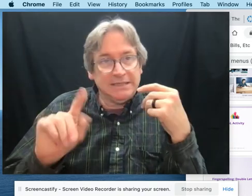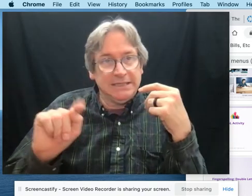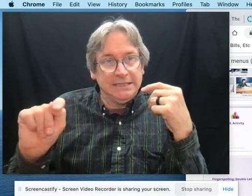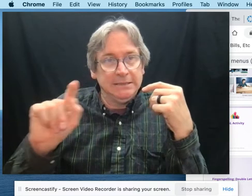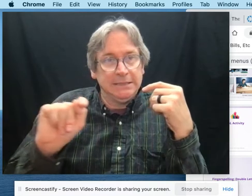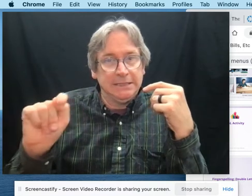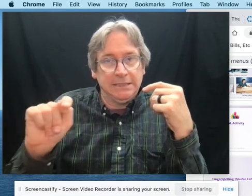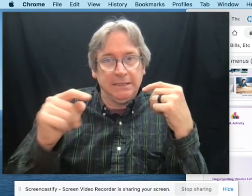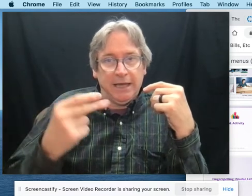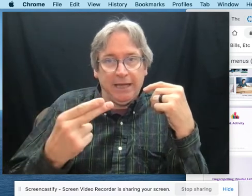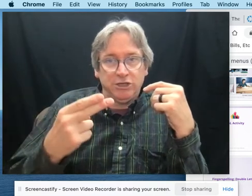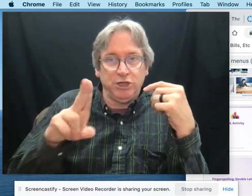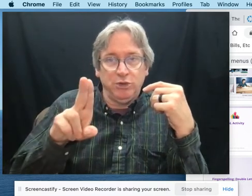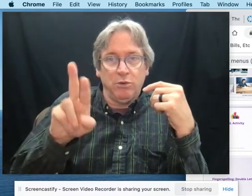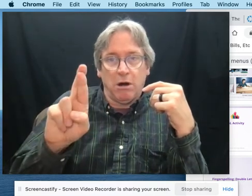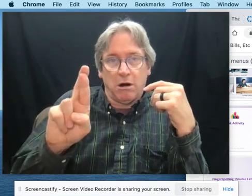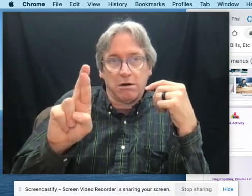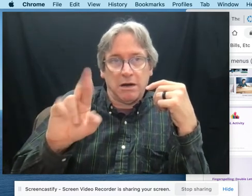T-T, T-T,